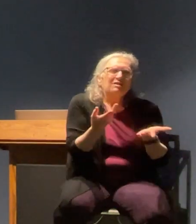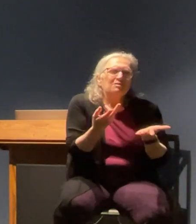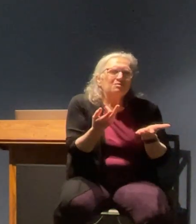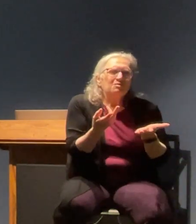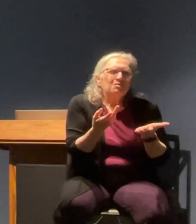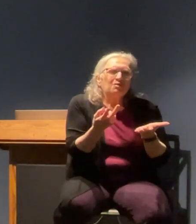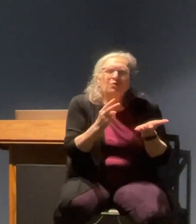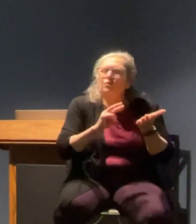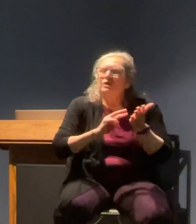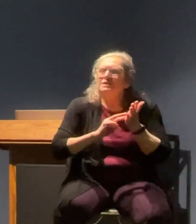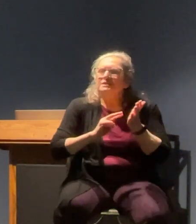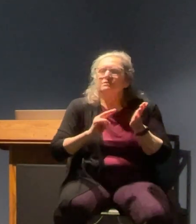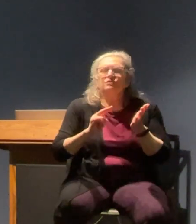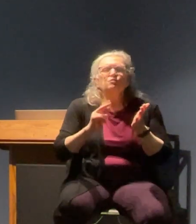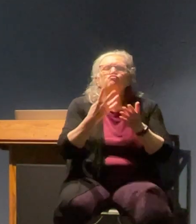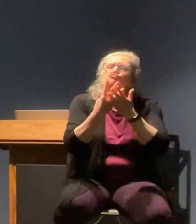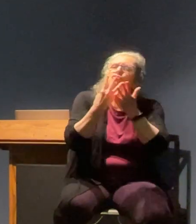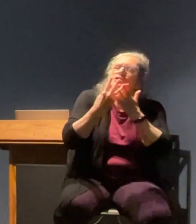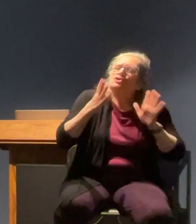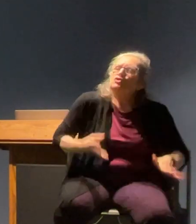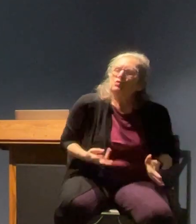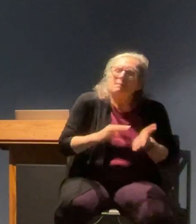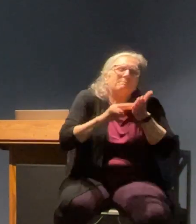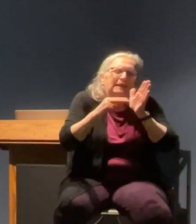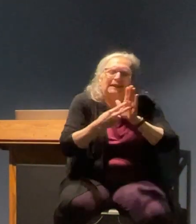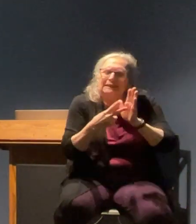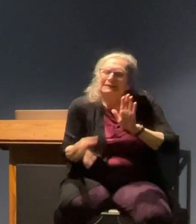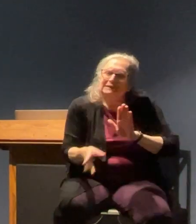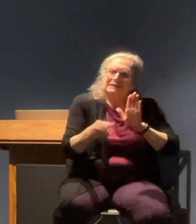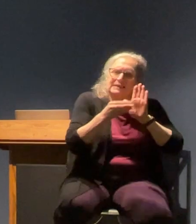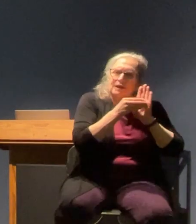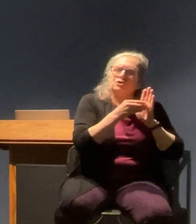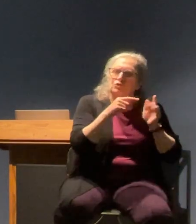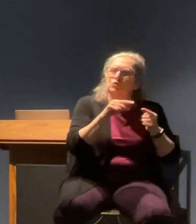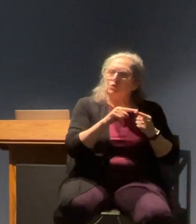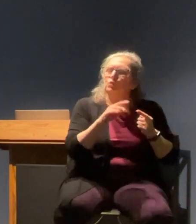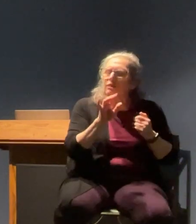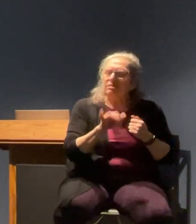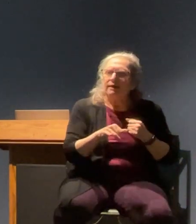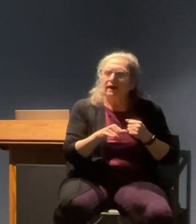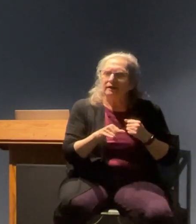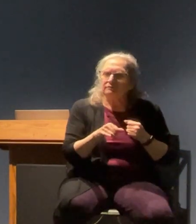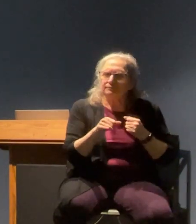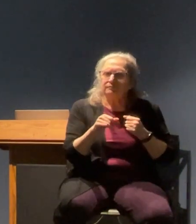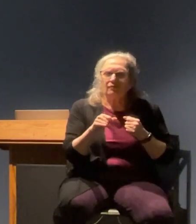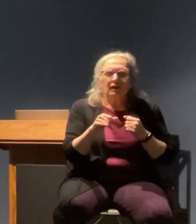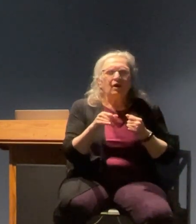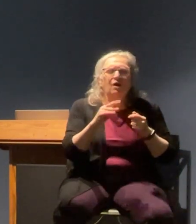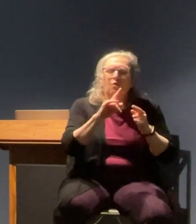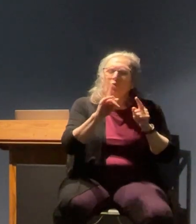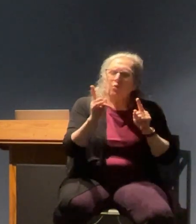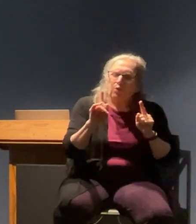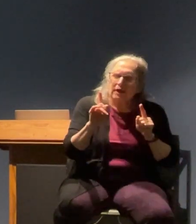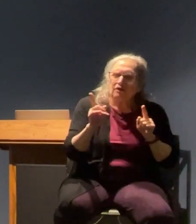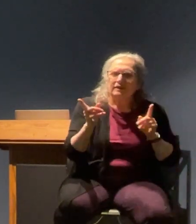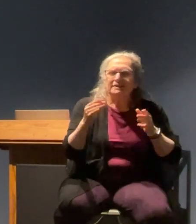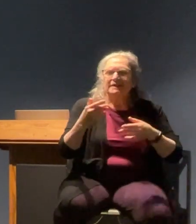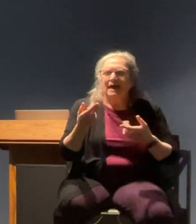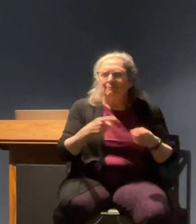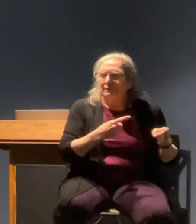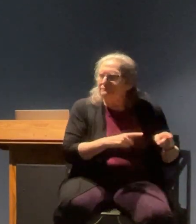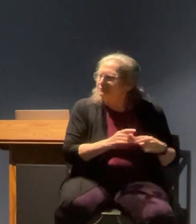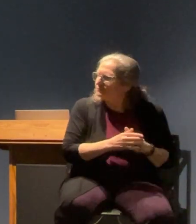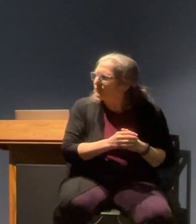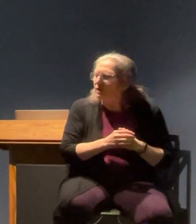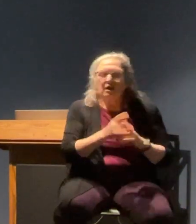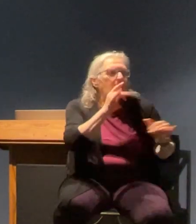do prisoners associate with certain styles of dress? Where does it matter and when? So I interviewed over